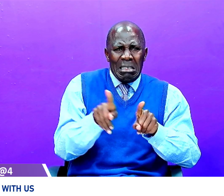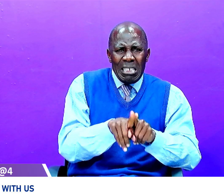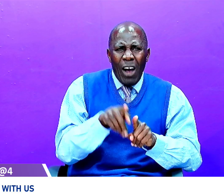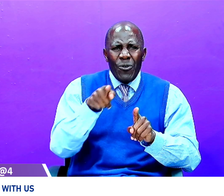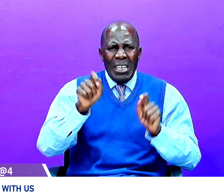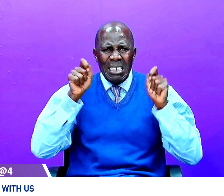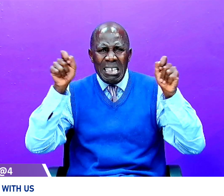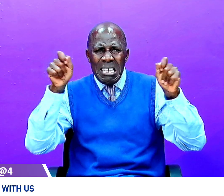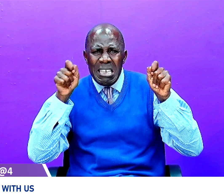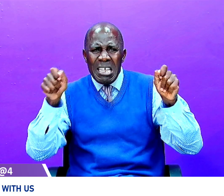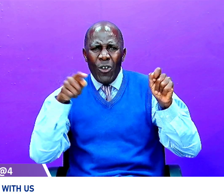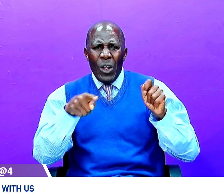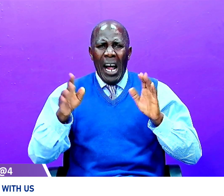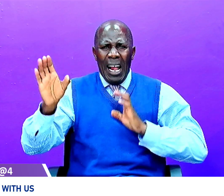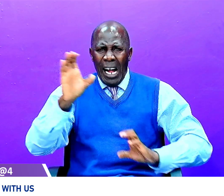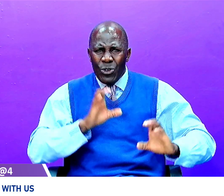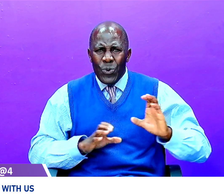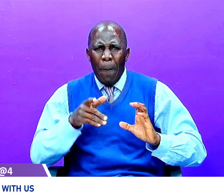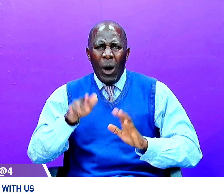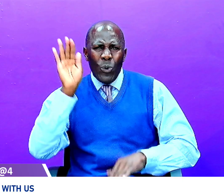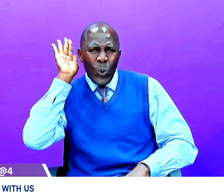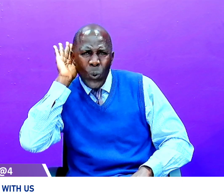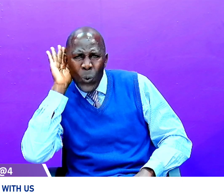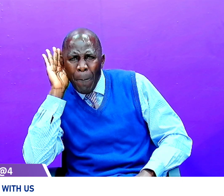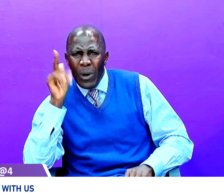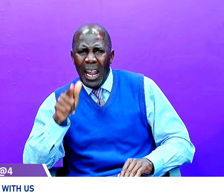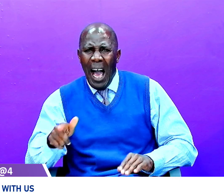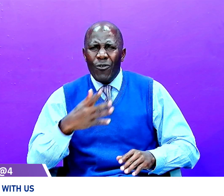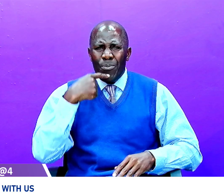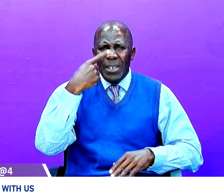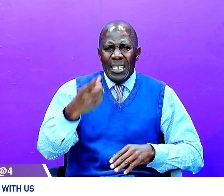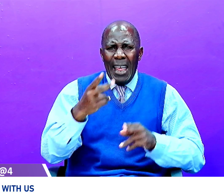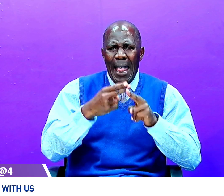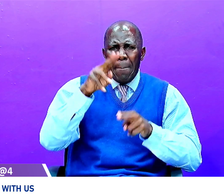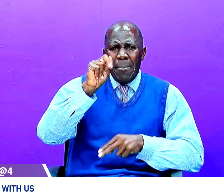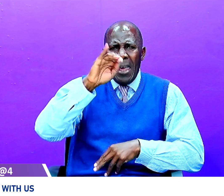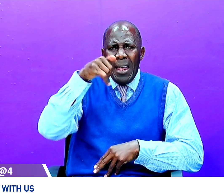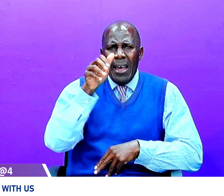Democracy for the Citizens Party DCP aspirant Njadhi. The former